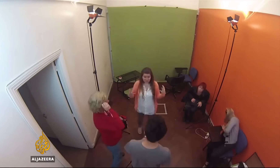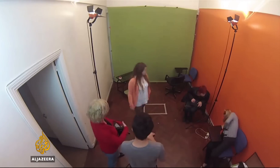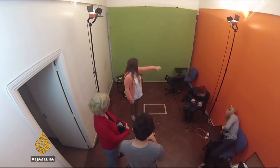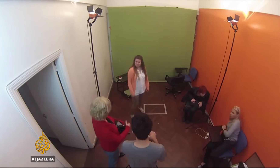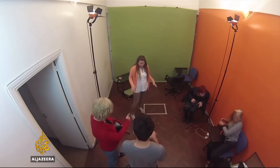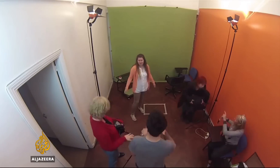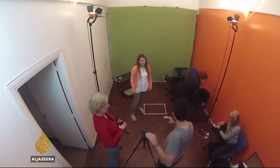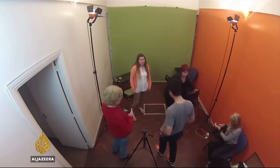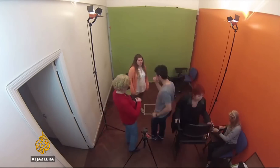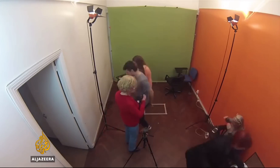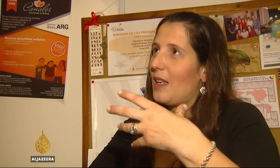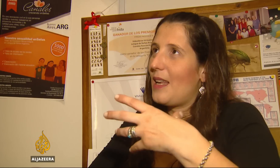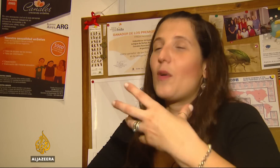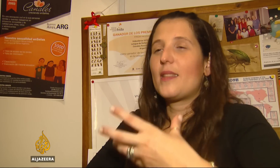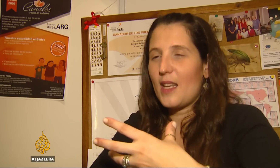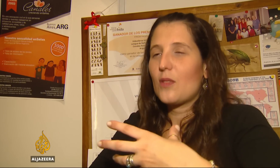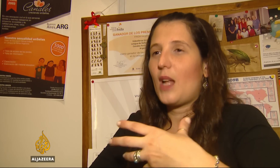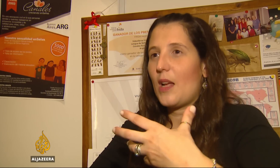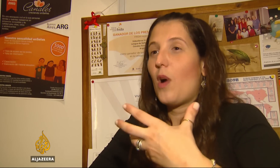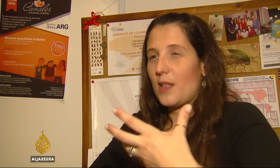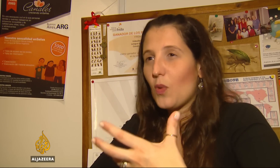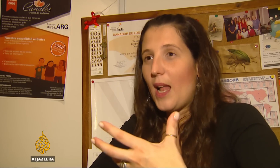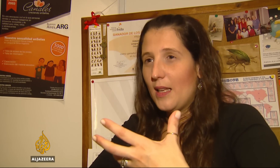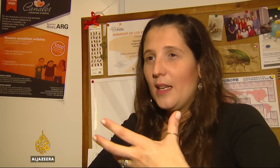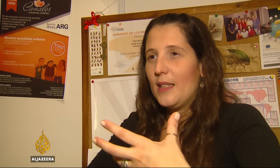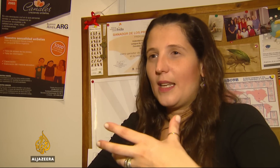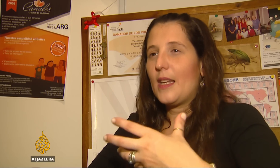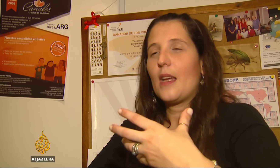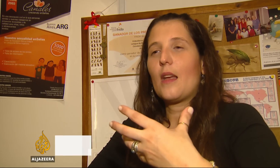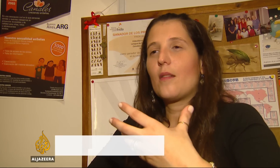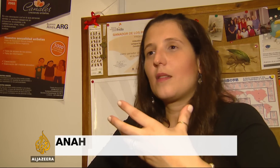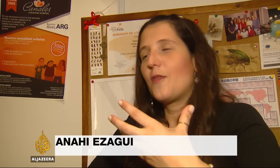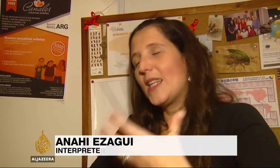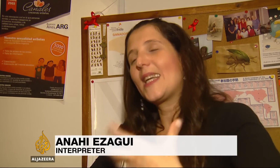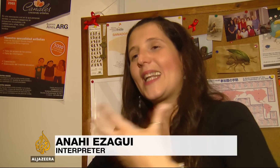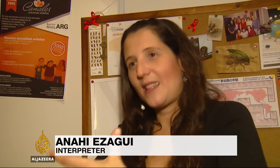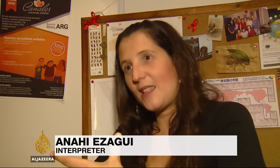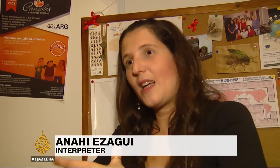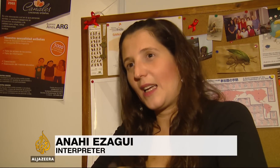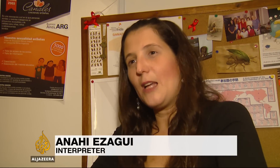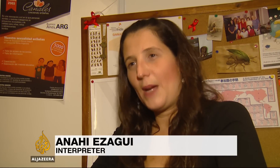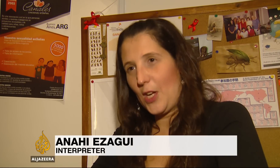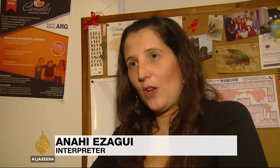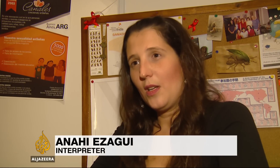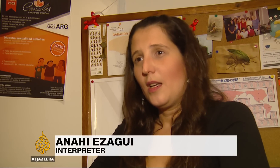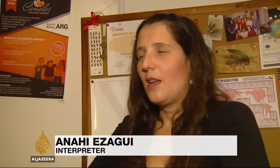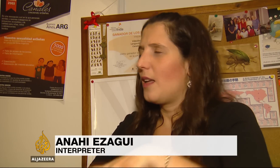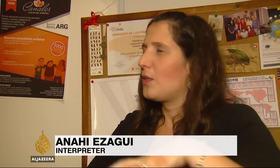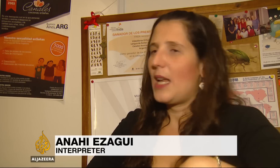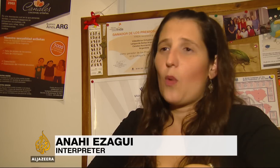and overcome. La lengua de señas es una lengua visual. Signing is a visual language and has different characteristics from written Spanish. It's